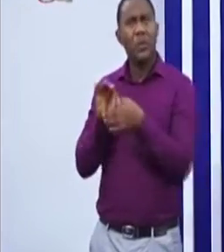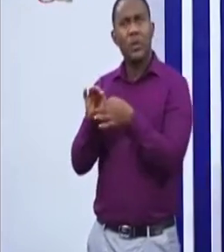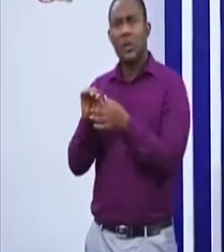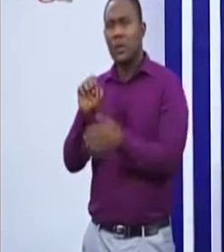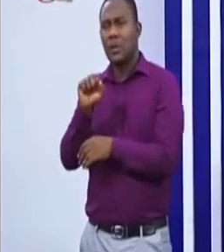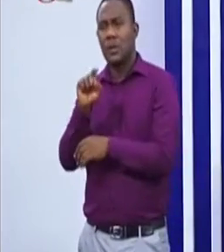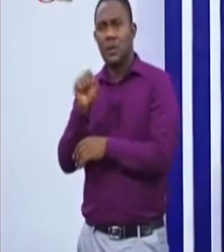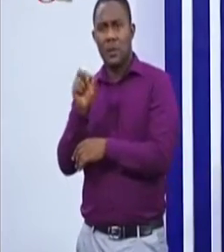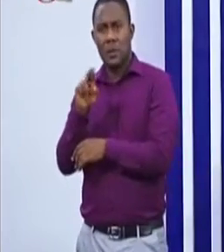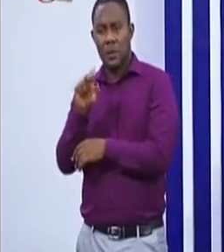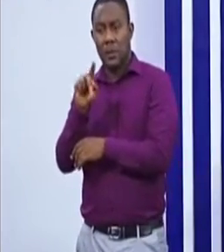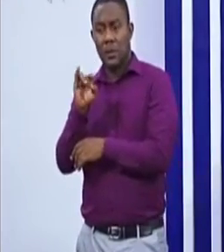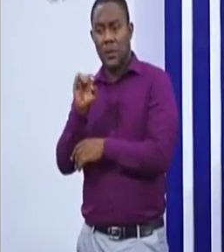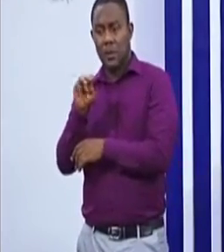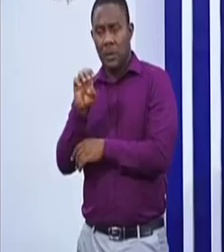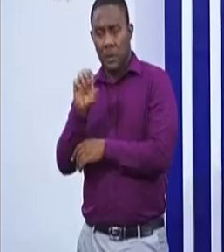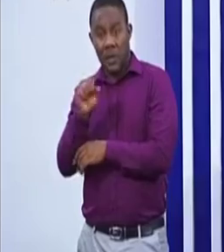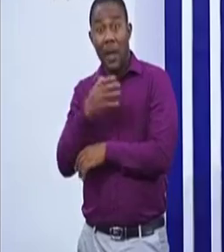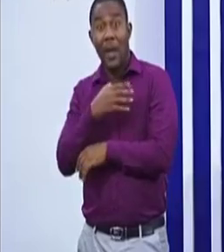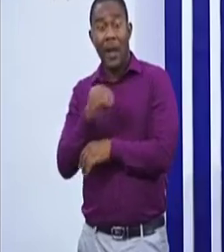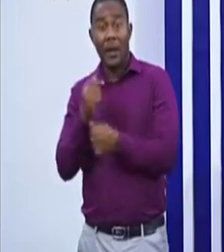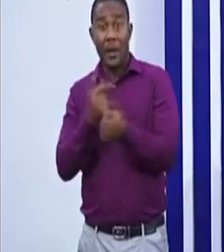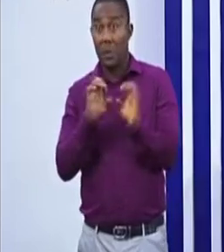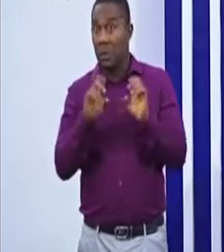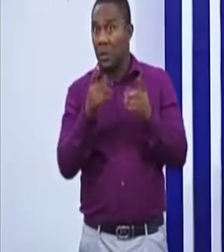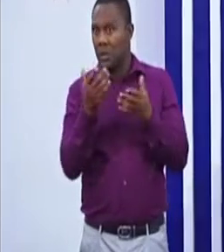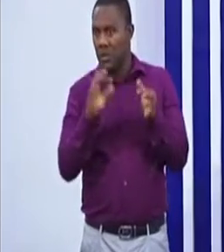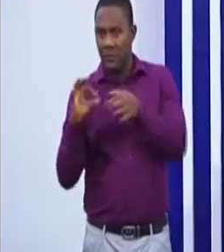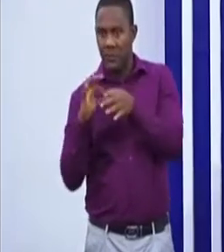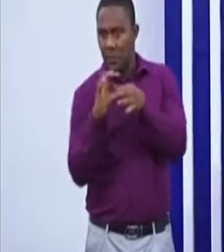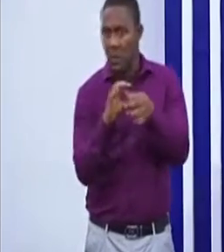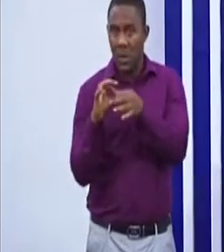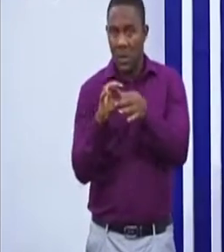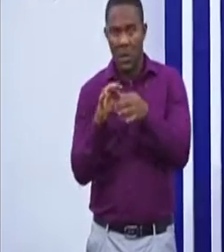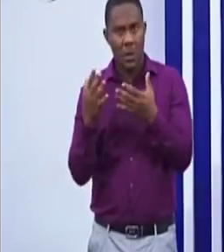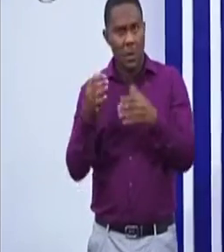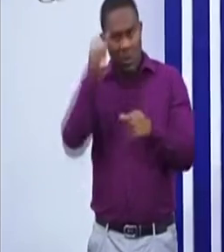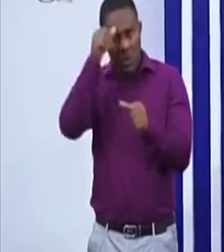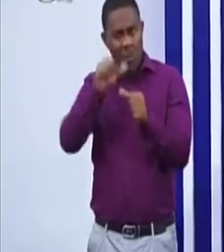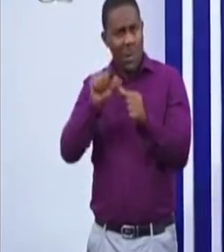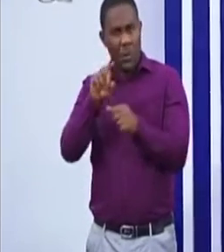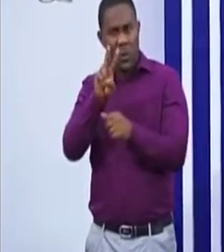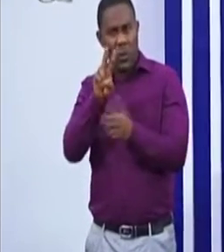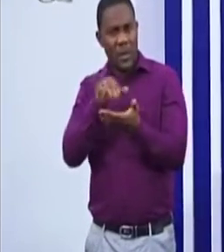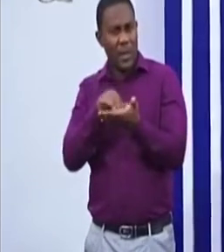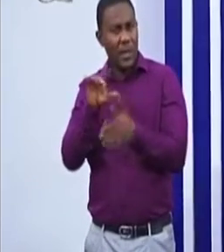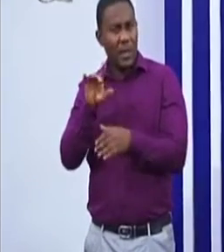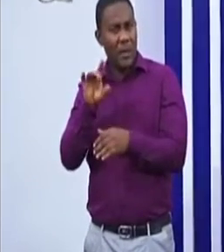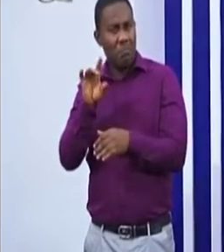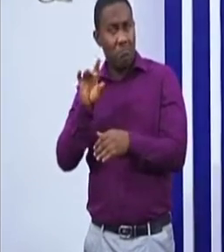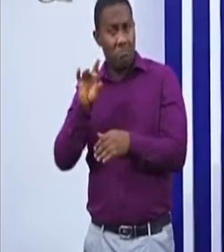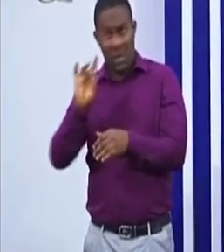Education Service so project na ye year 2018 na it is 6,000 decoders,